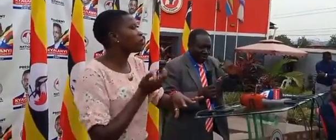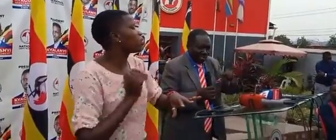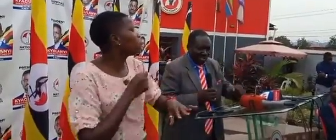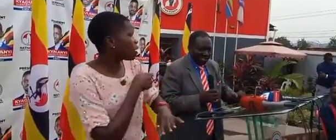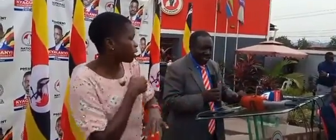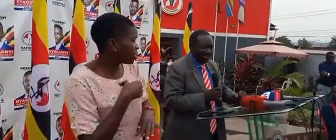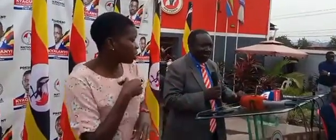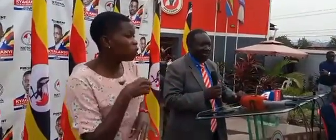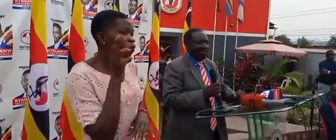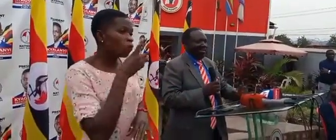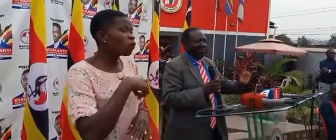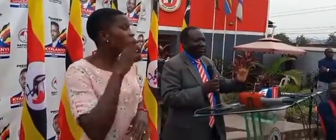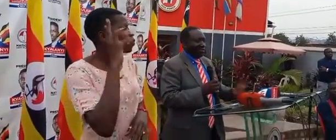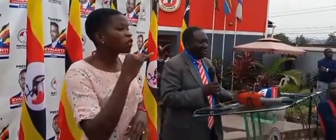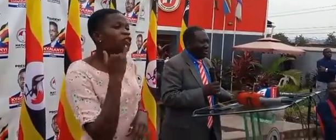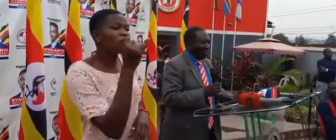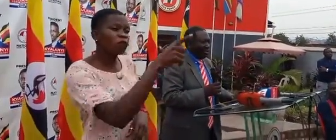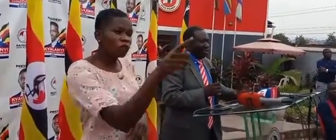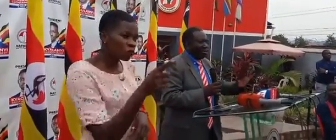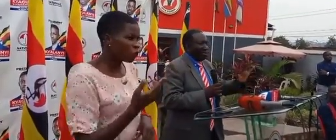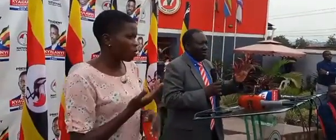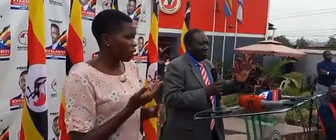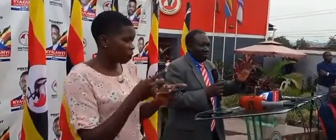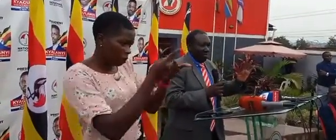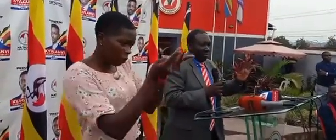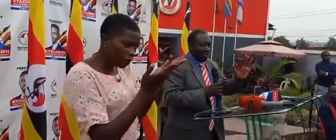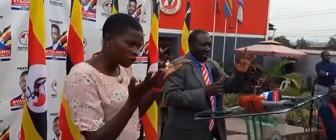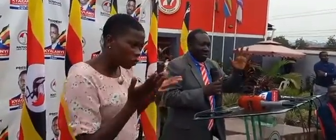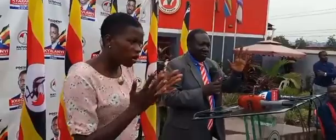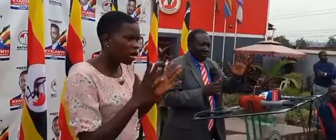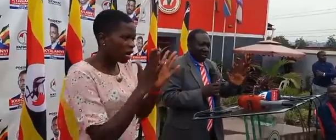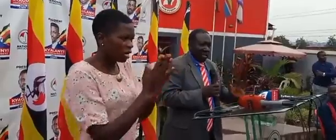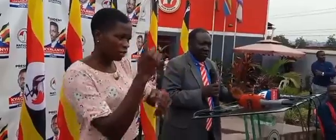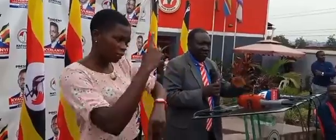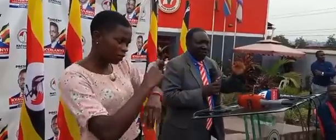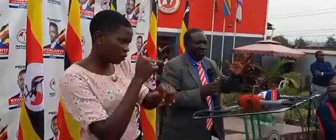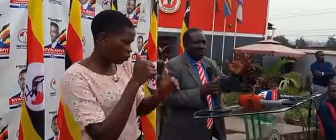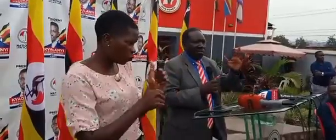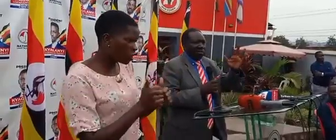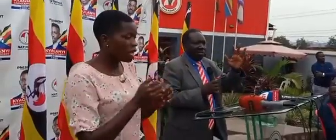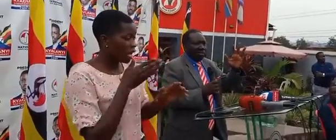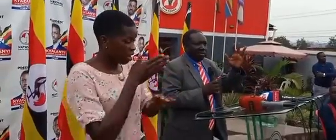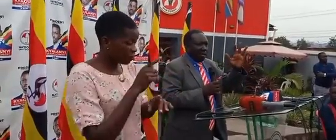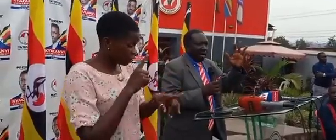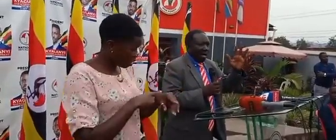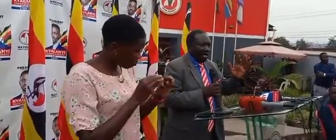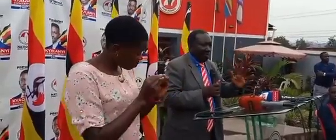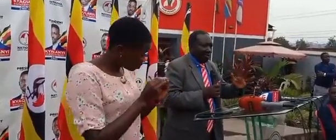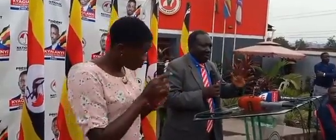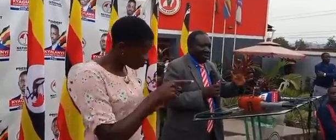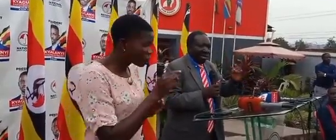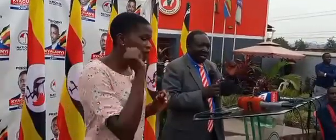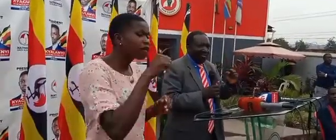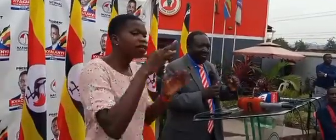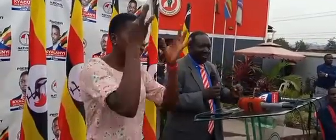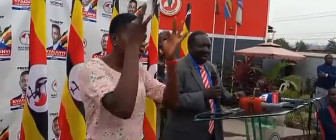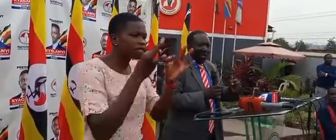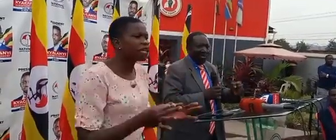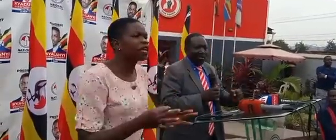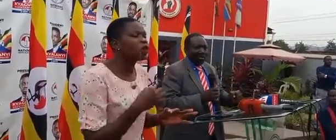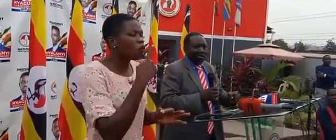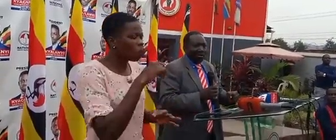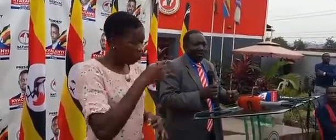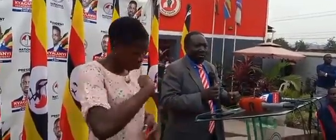Ekifo tujja kubategeeza mu lusiriko olwo mwetugenda kusalirawo ani kwetuyiyeeko